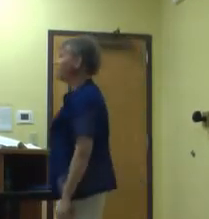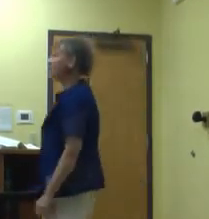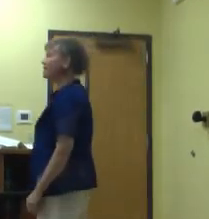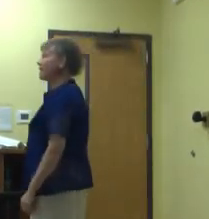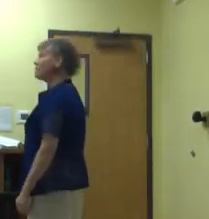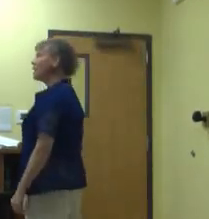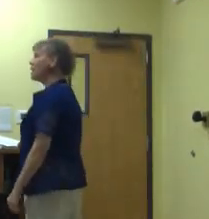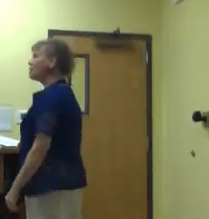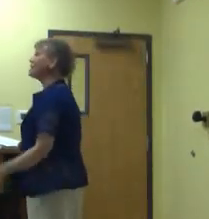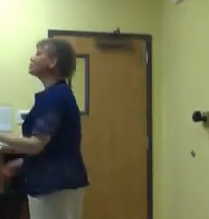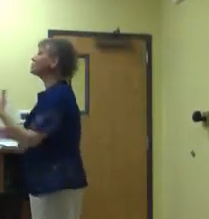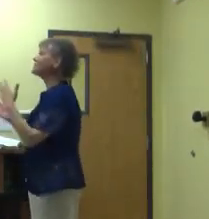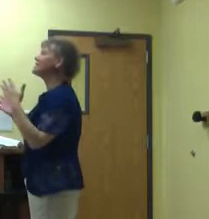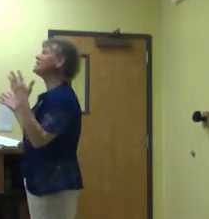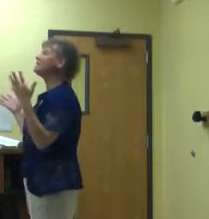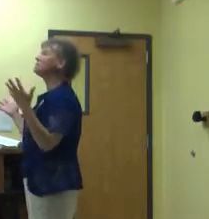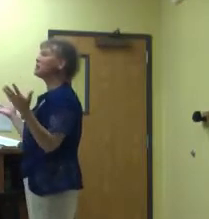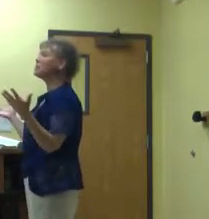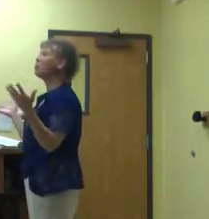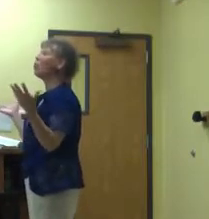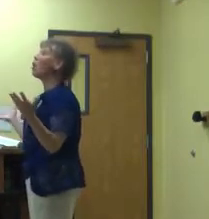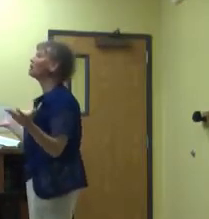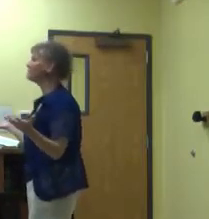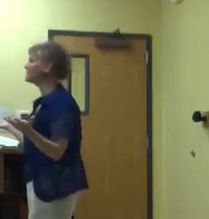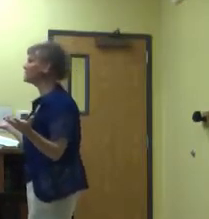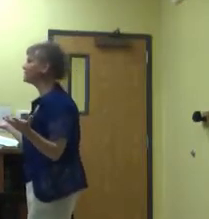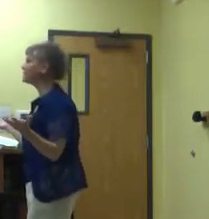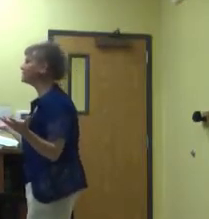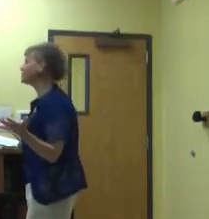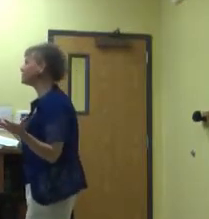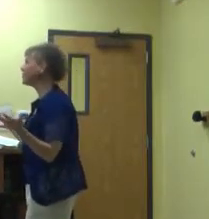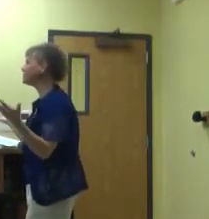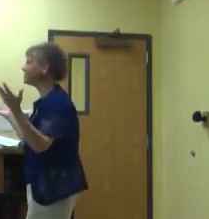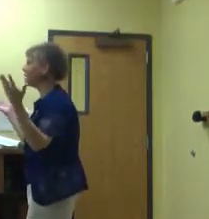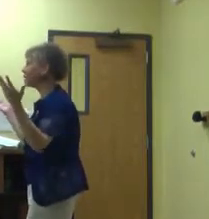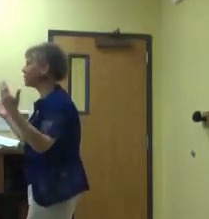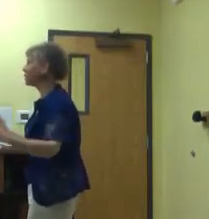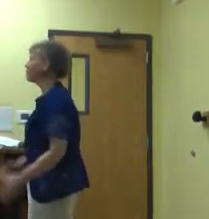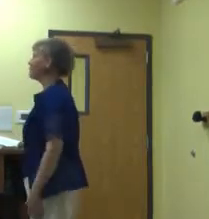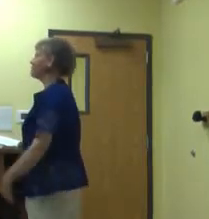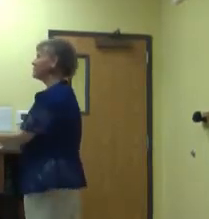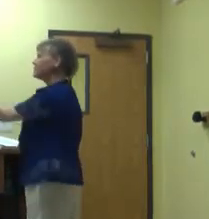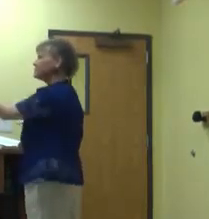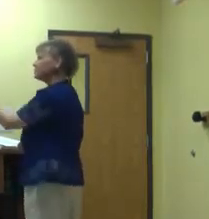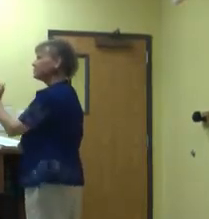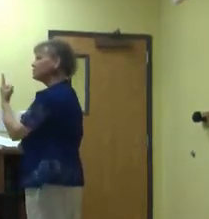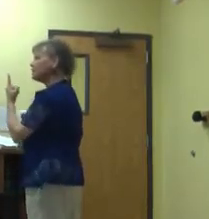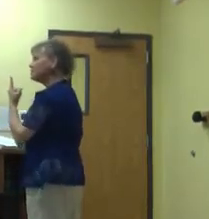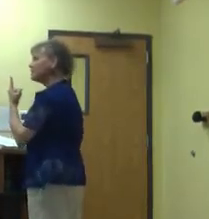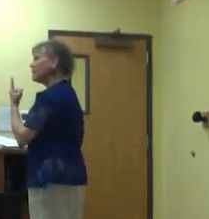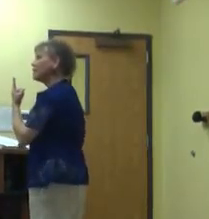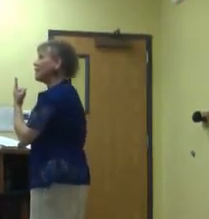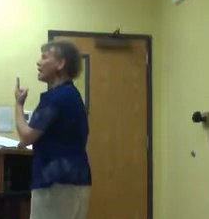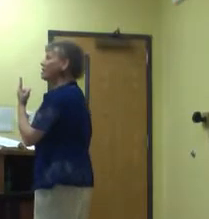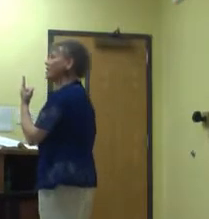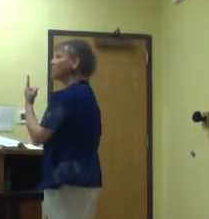they come up and you see these people waltzing throughout the lobby or whatever, because this person comes up and the other